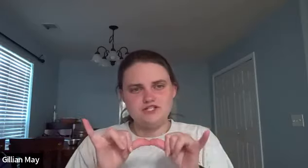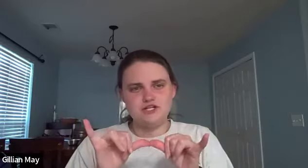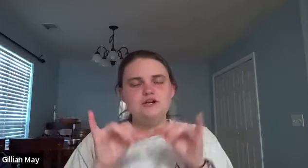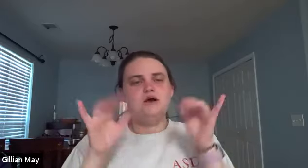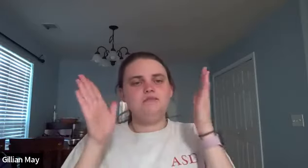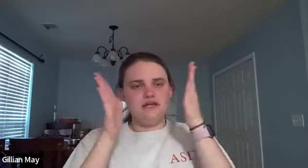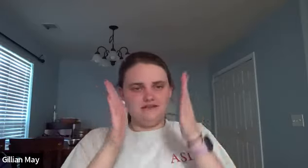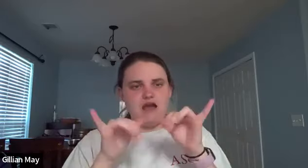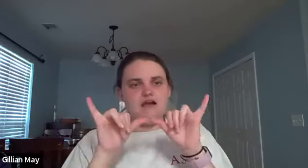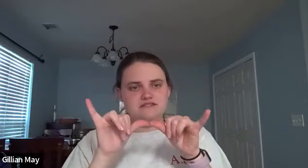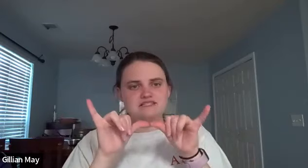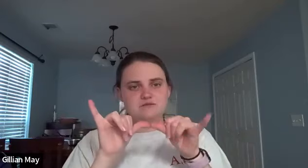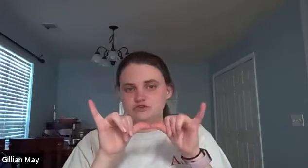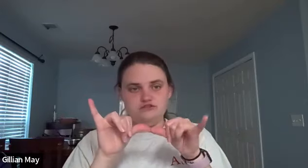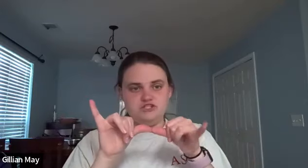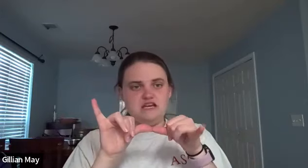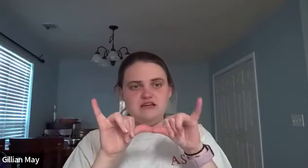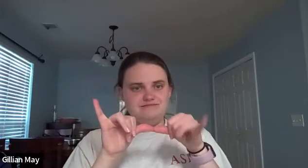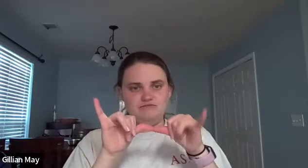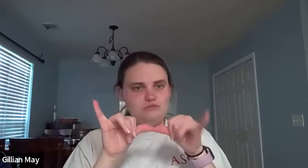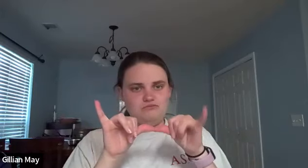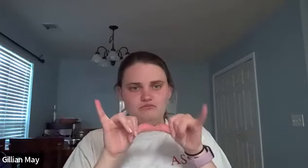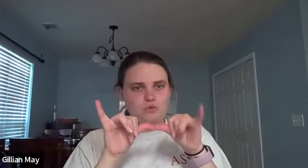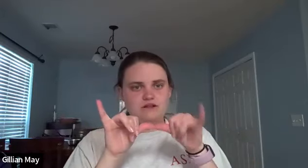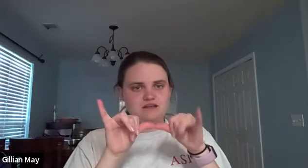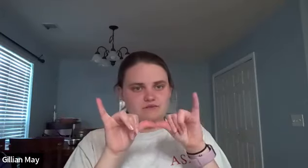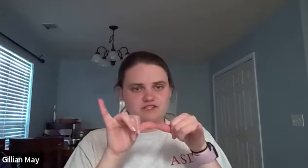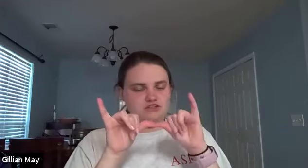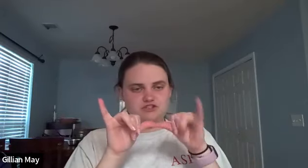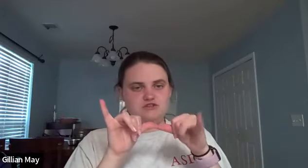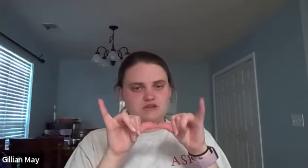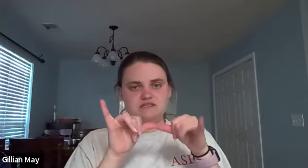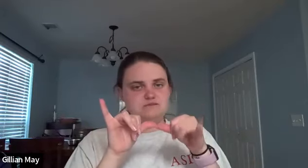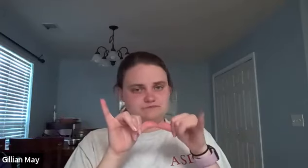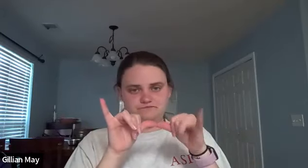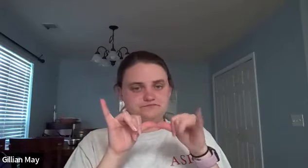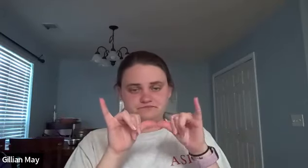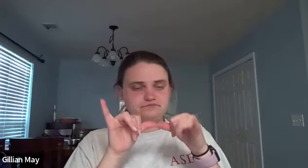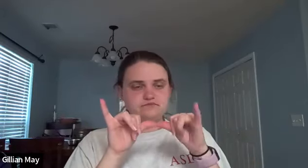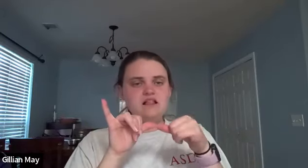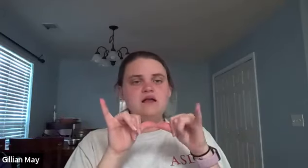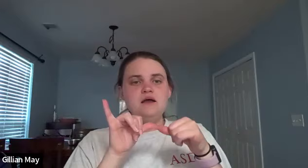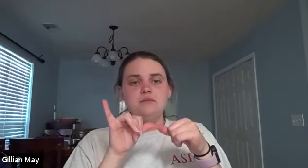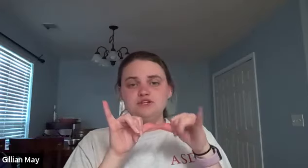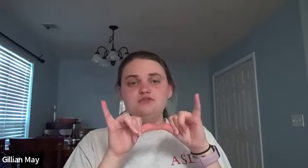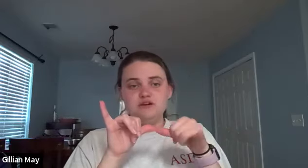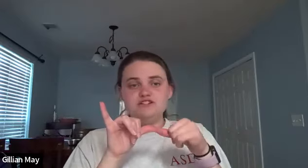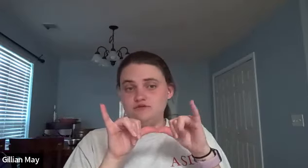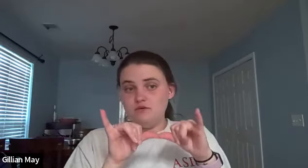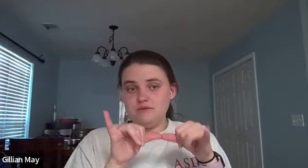measure. But I've seen someone, they'll just say it one time, like they'll just do this. But you can also, if you want to make